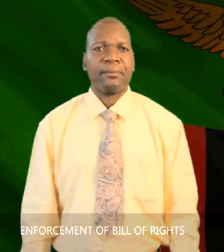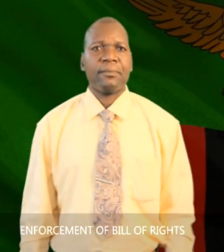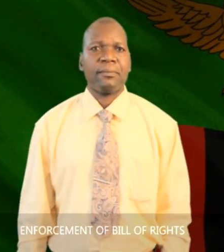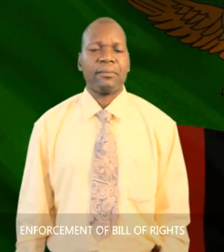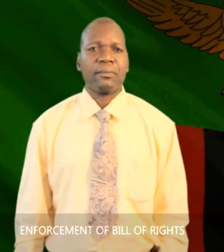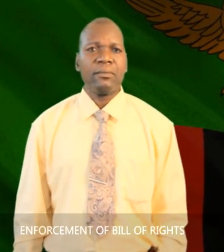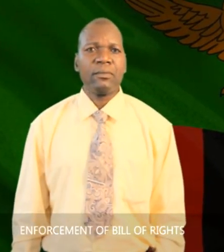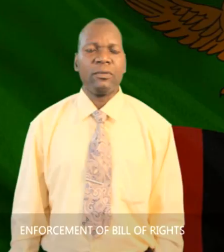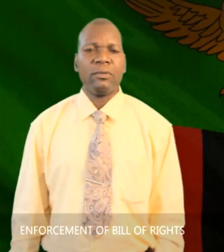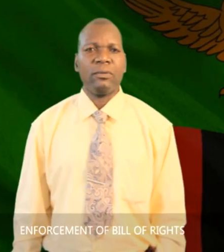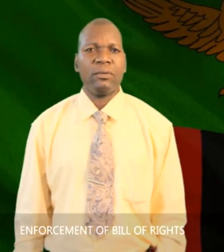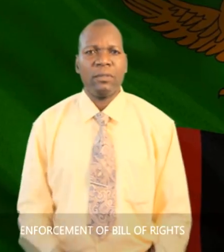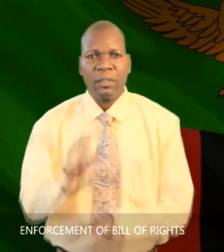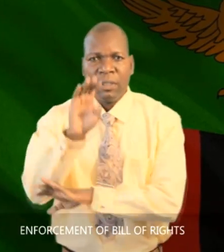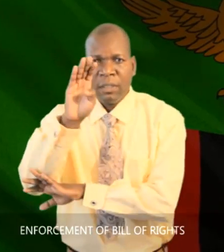Enforcement of Bill of Rights.